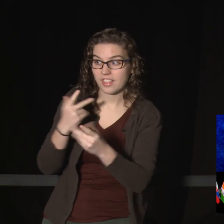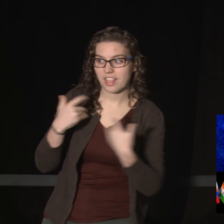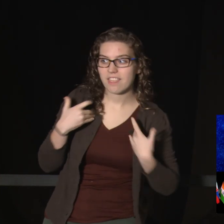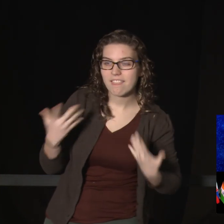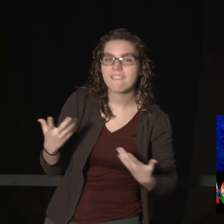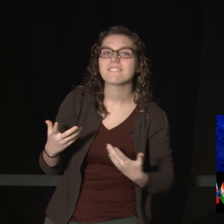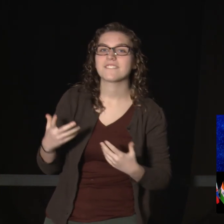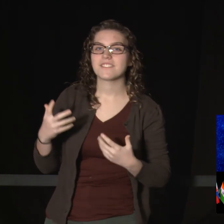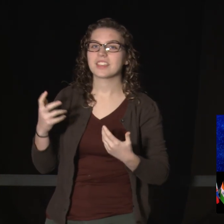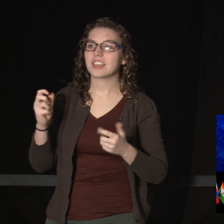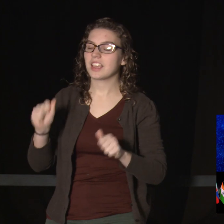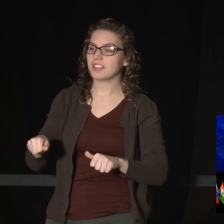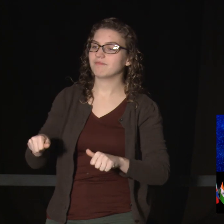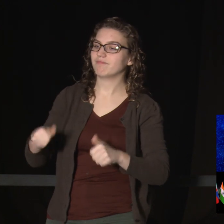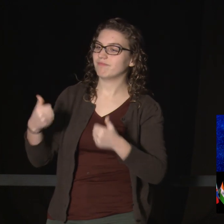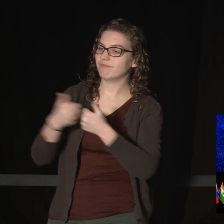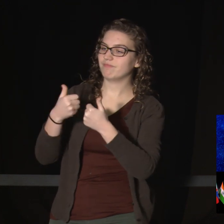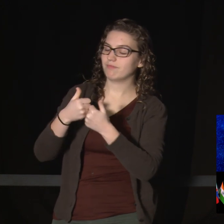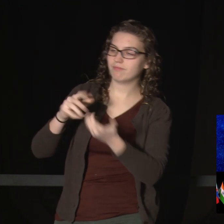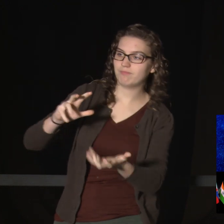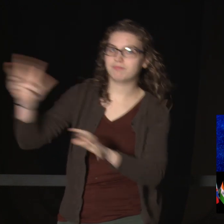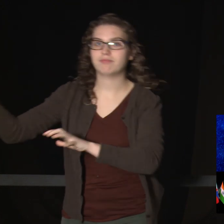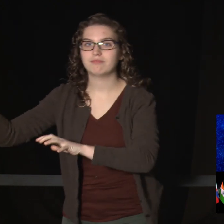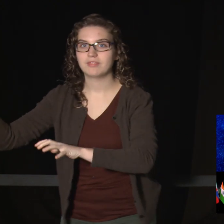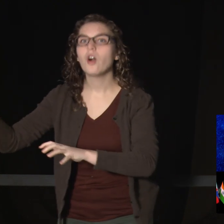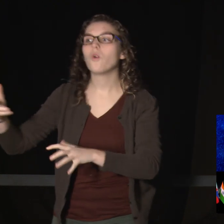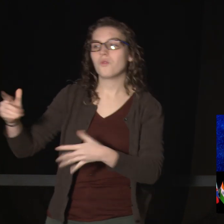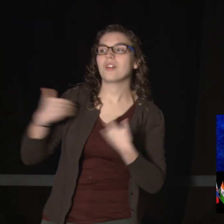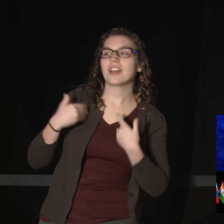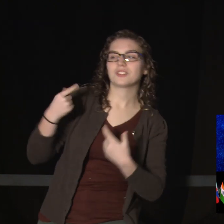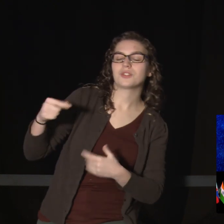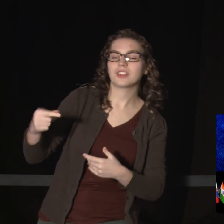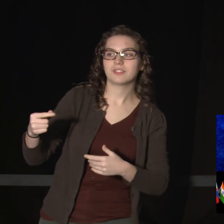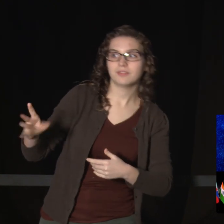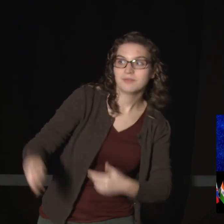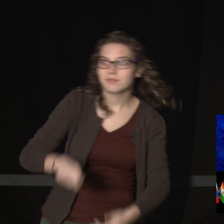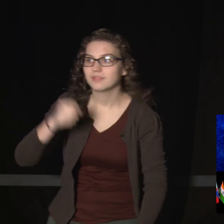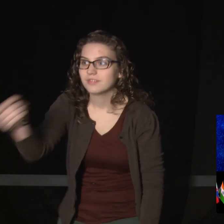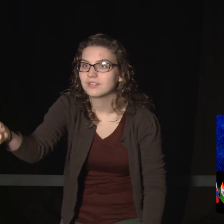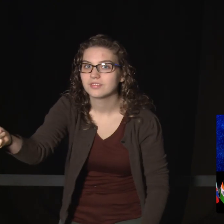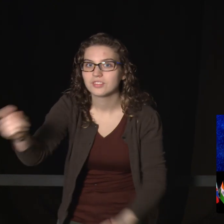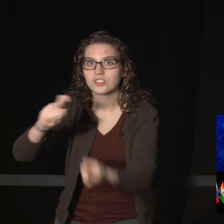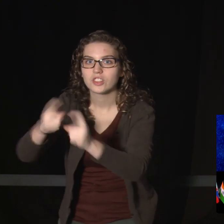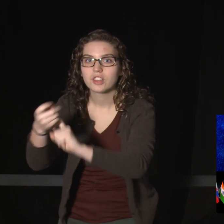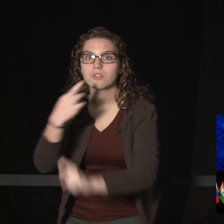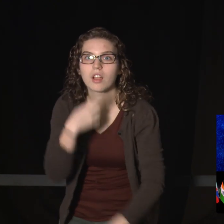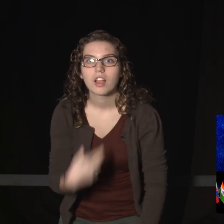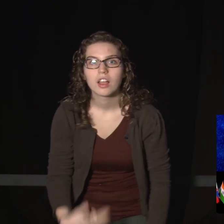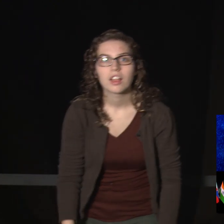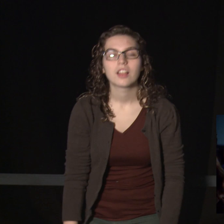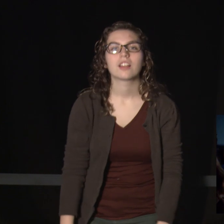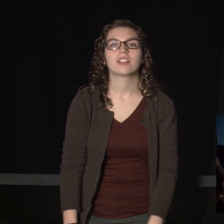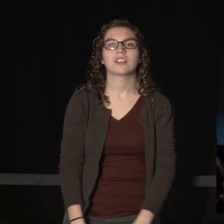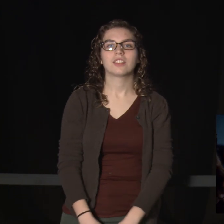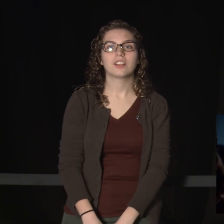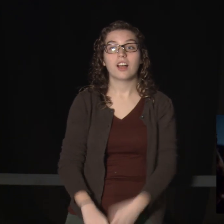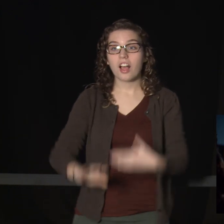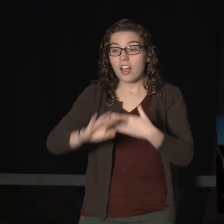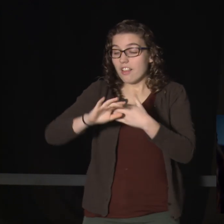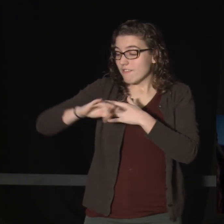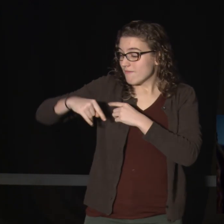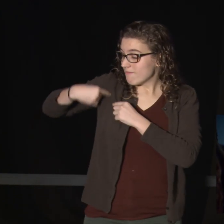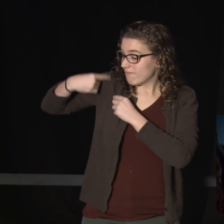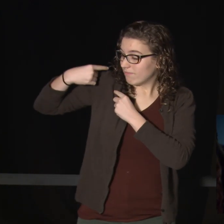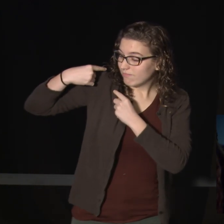can take your game off. All right? He's got the green. I think he's got the green. Change it to red. Red. All the